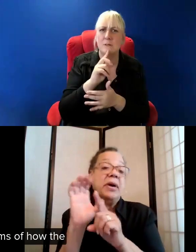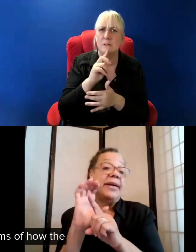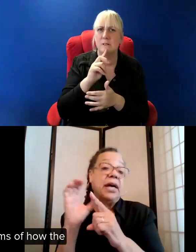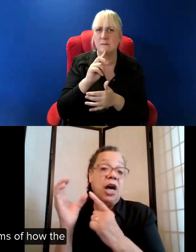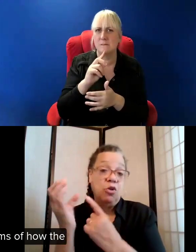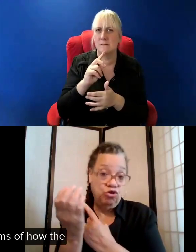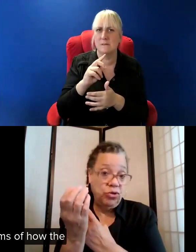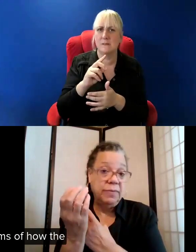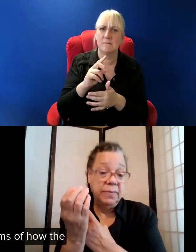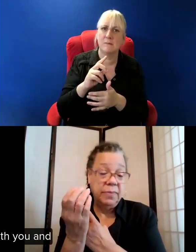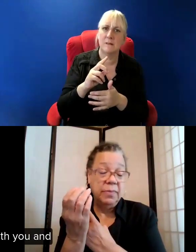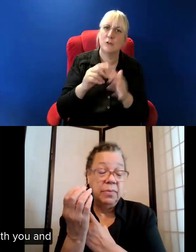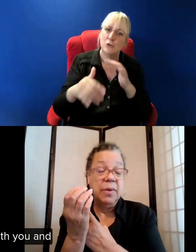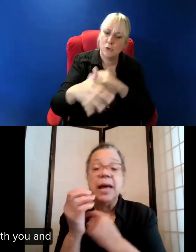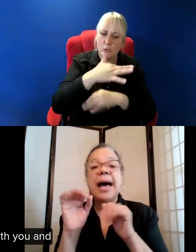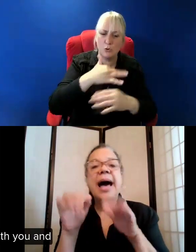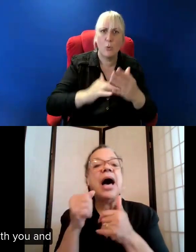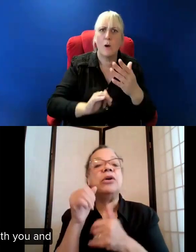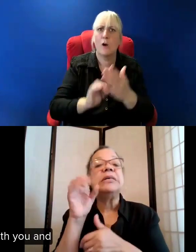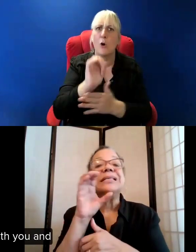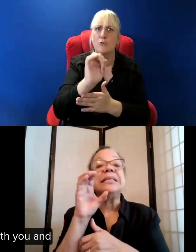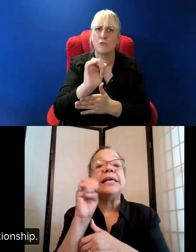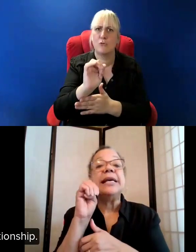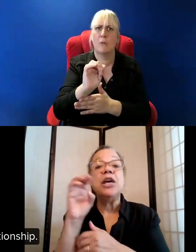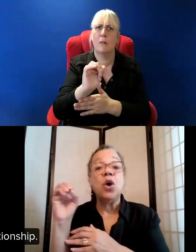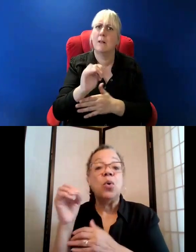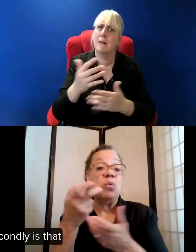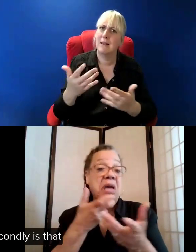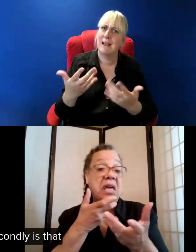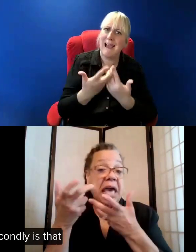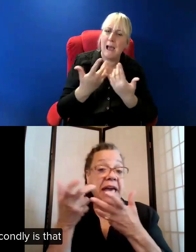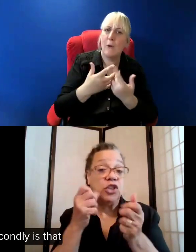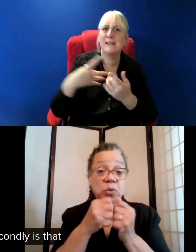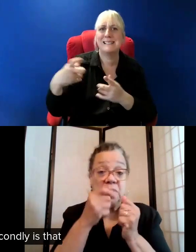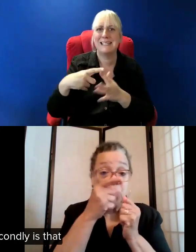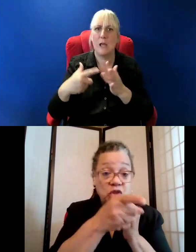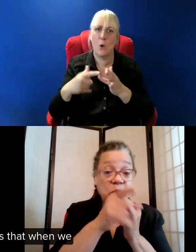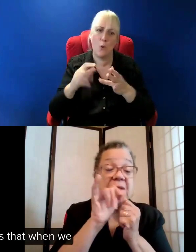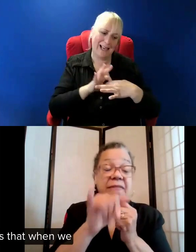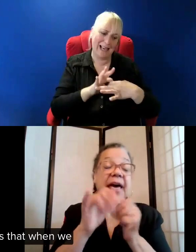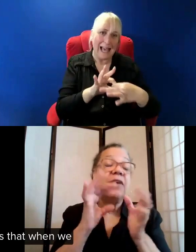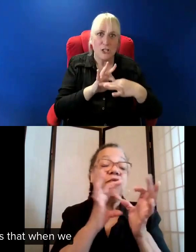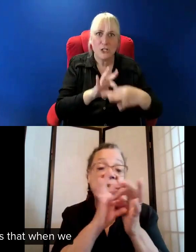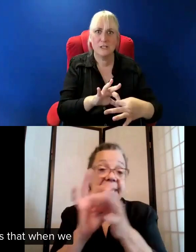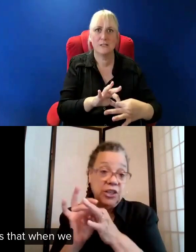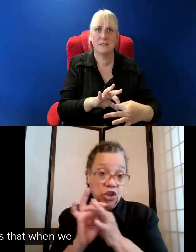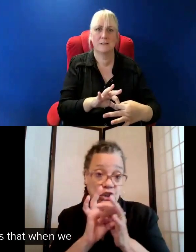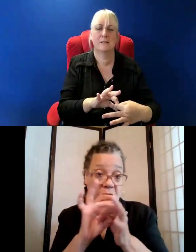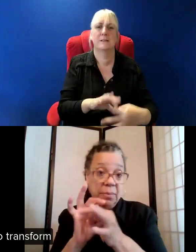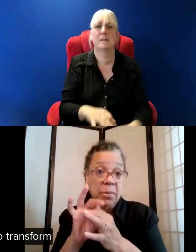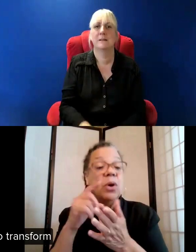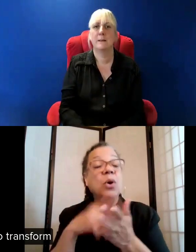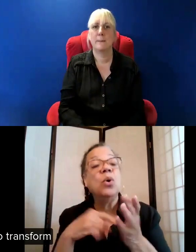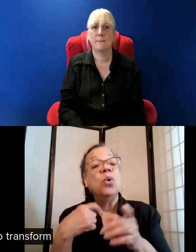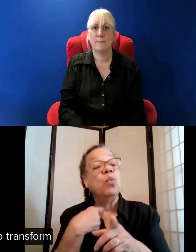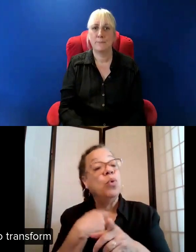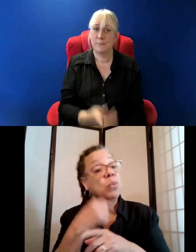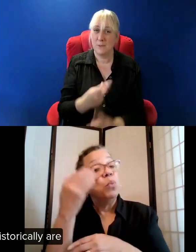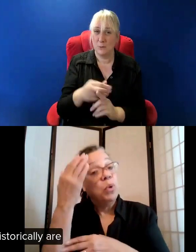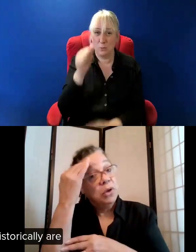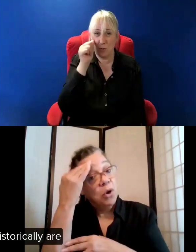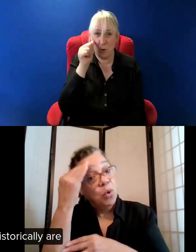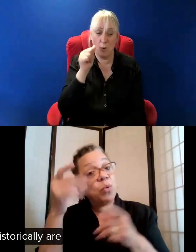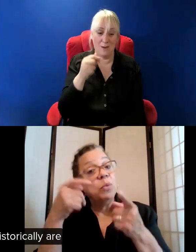to there in terms of how the CEO engages with you and that relationship. But I think secondly is that what we know is that when we are trying to